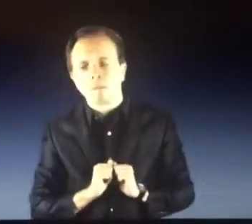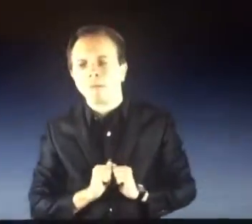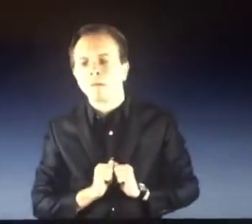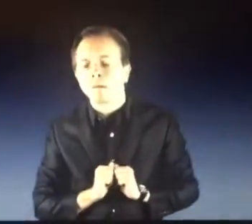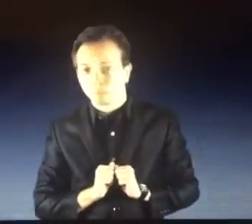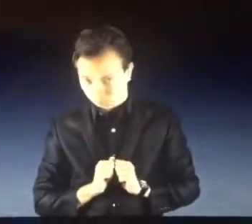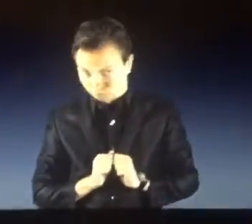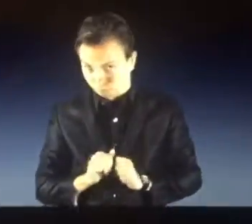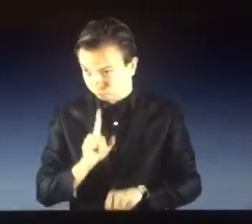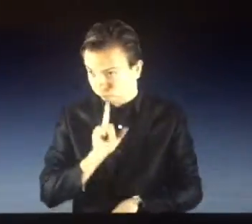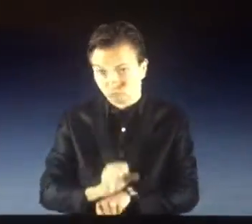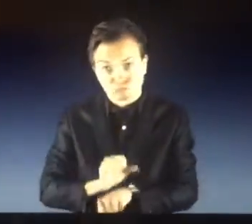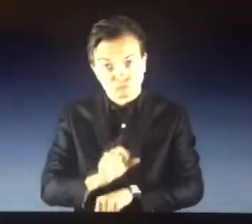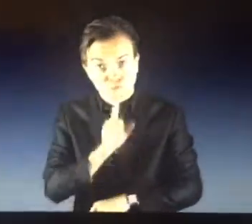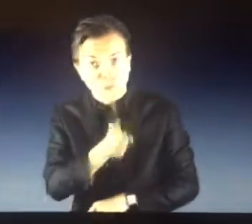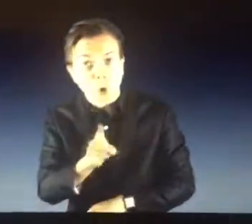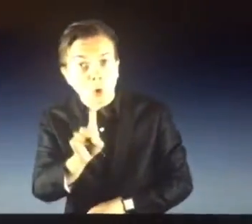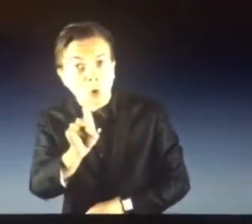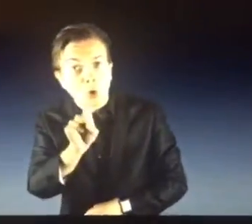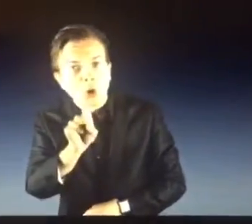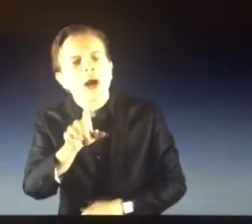It could just be a miracle.